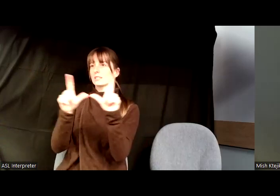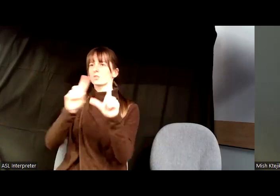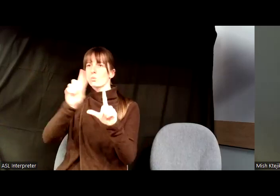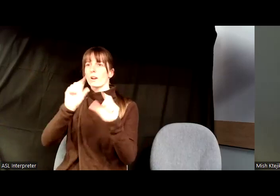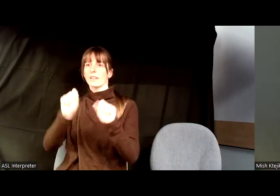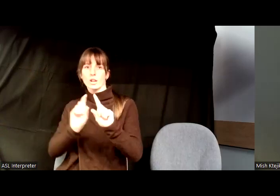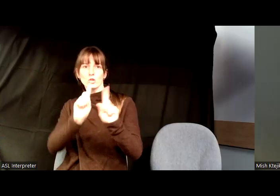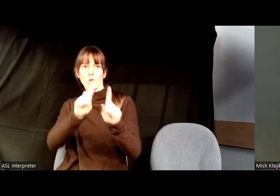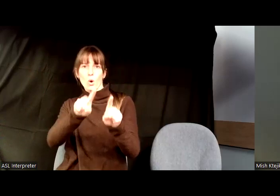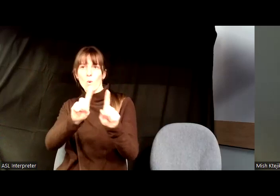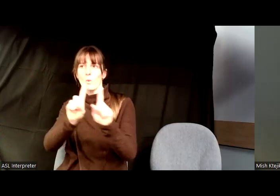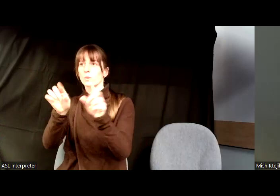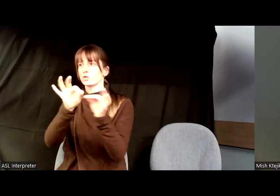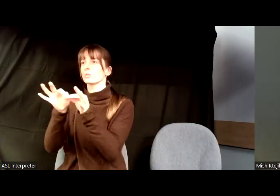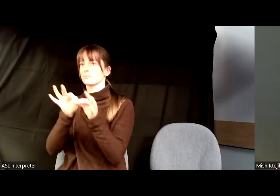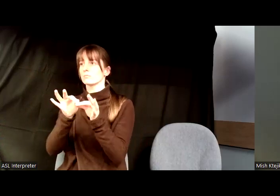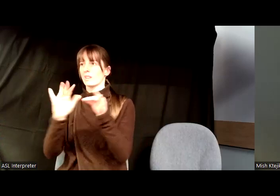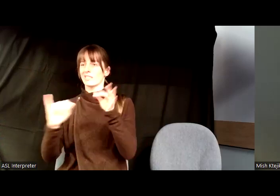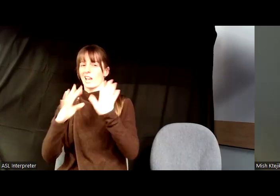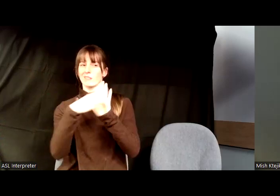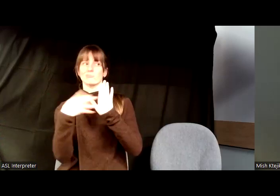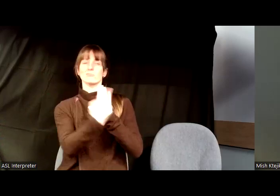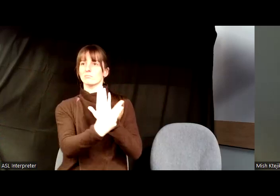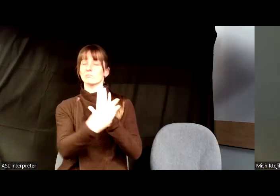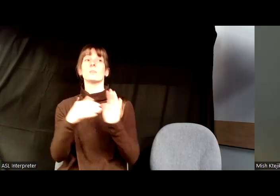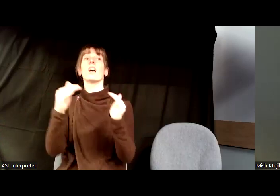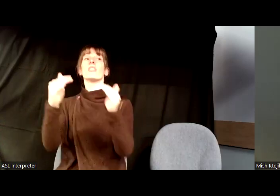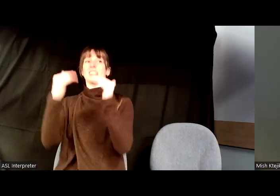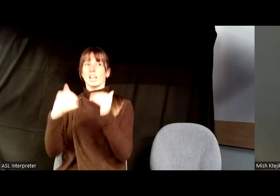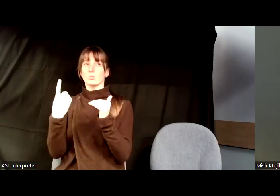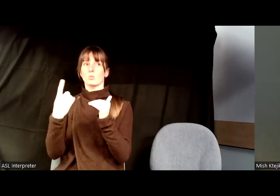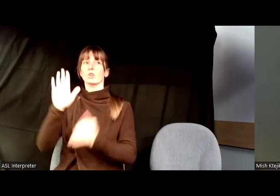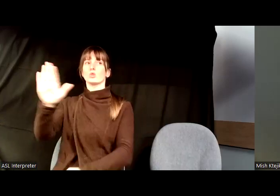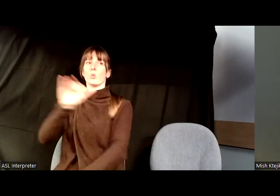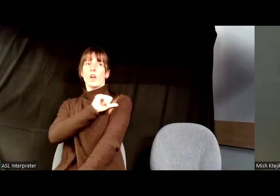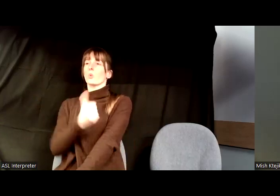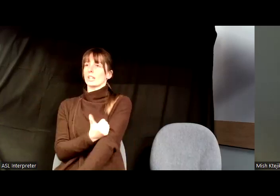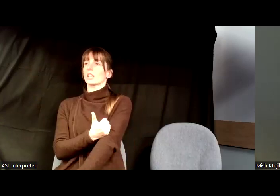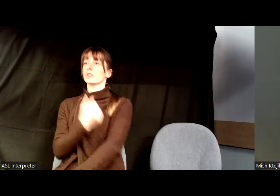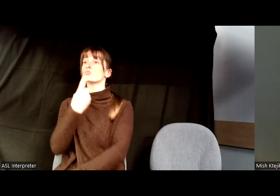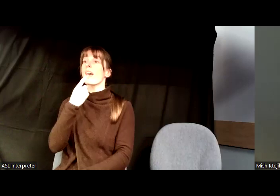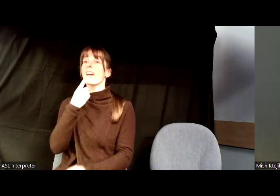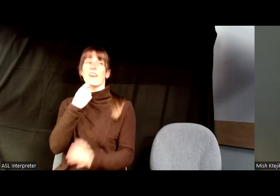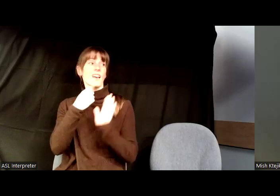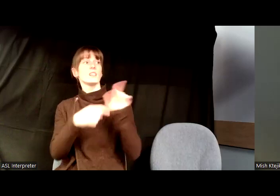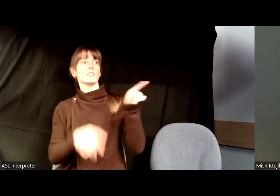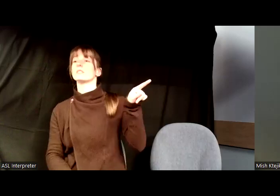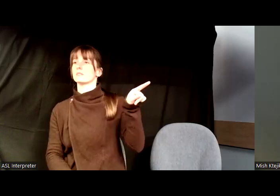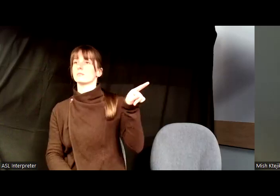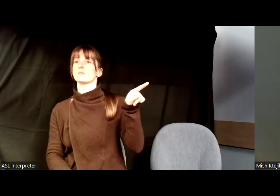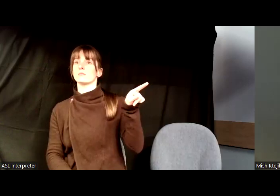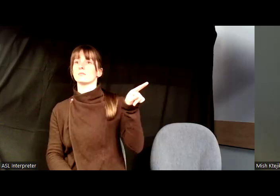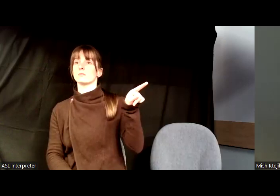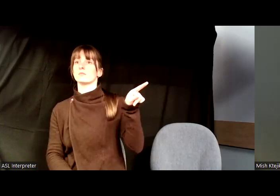is your authorities. So anywhere there's red on this page, the board needs to